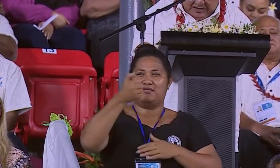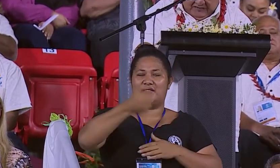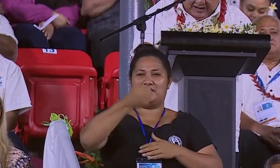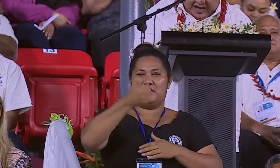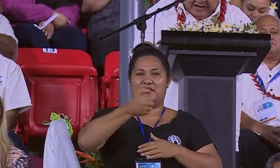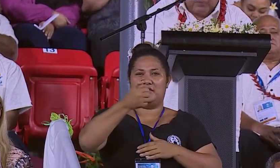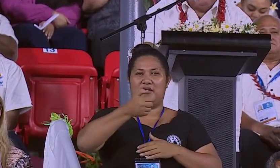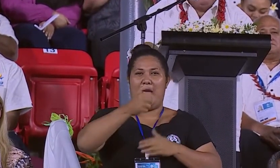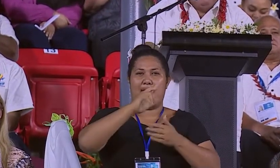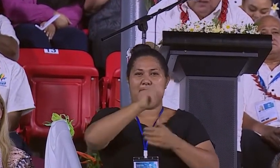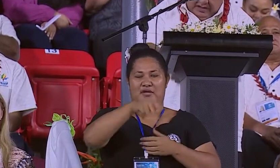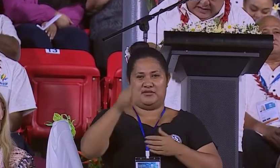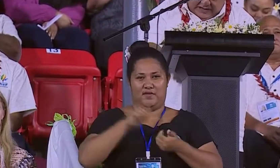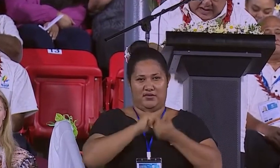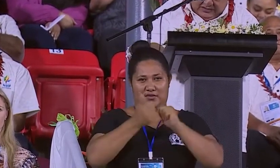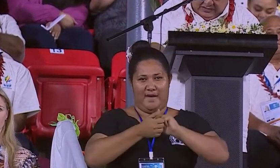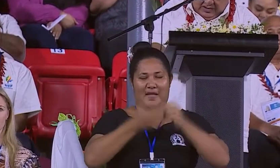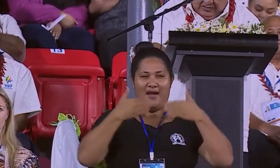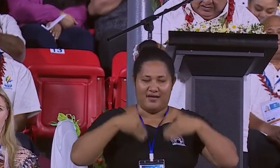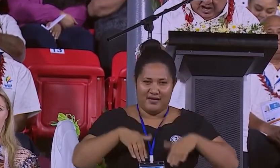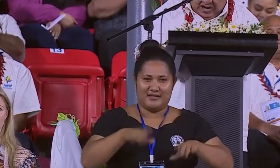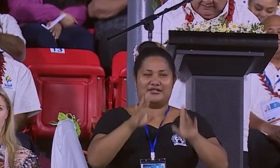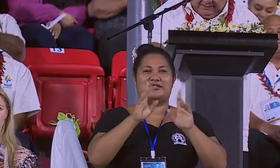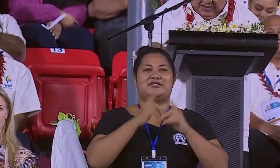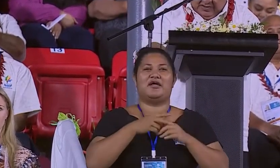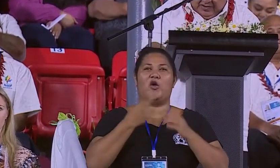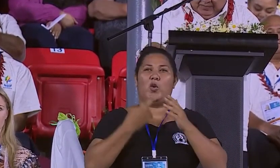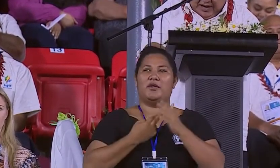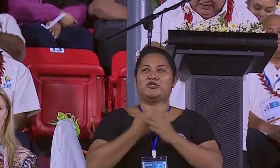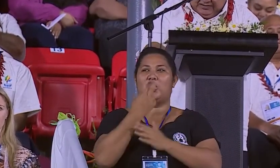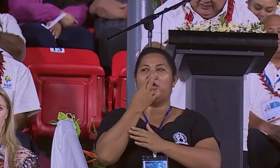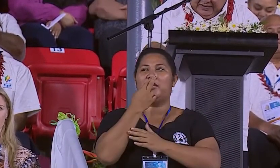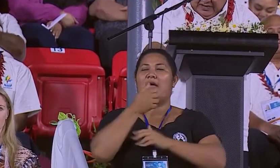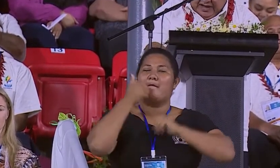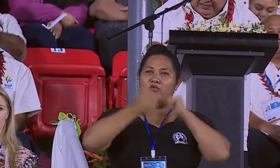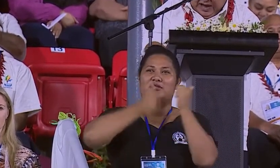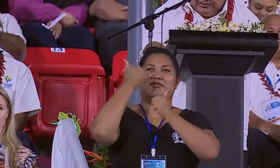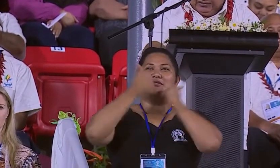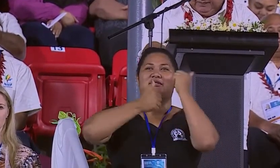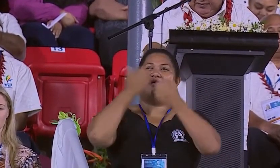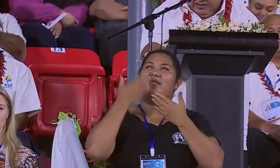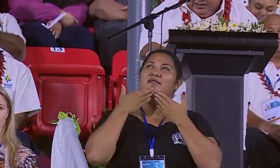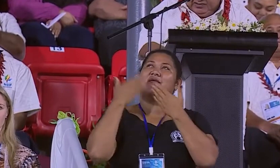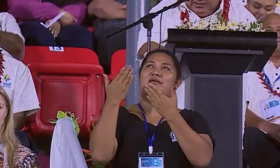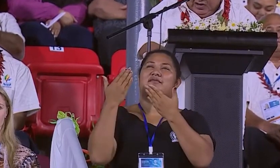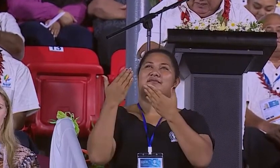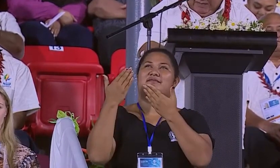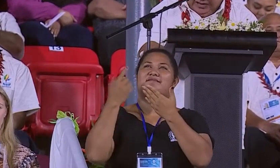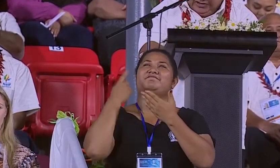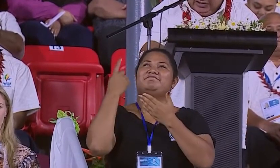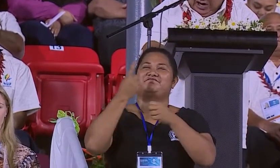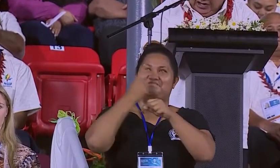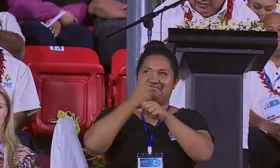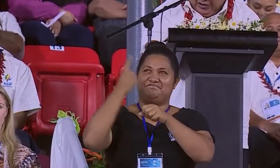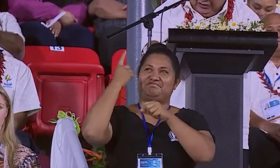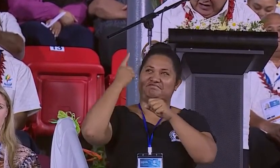16th Pacific Games, let us return the praise and thanks to the